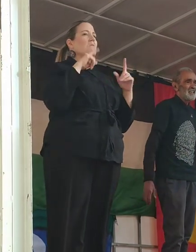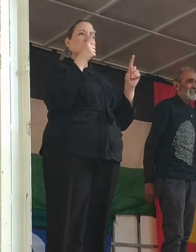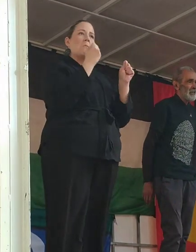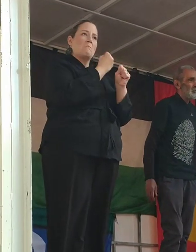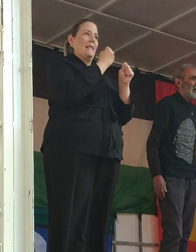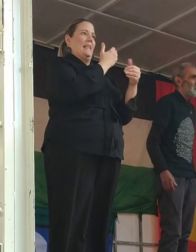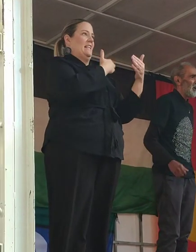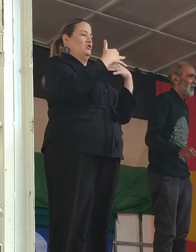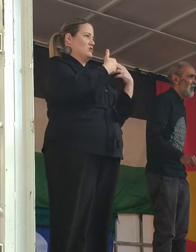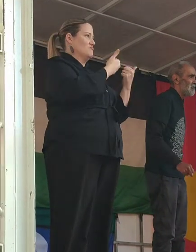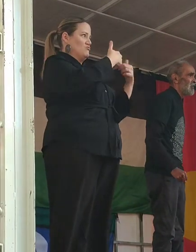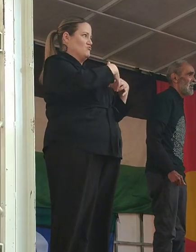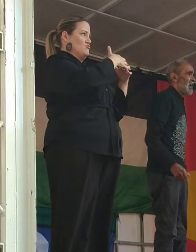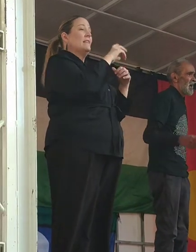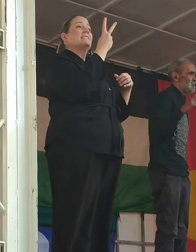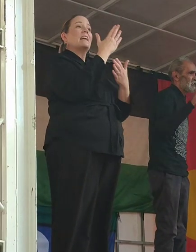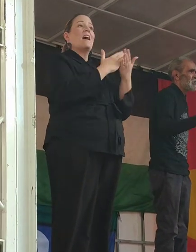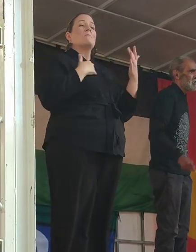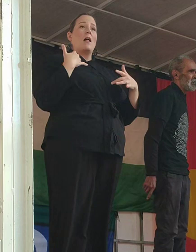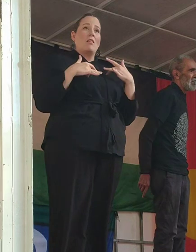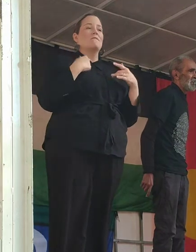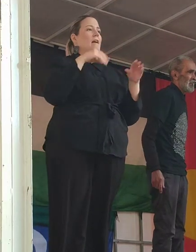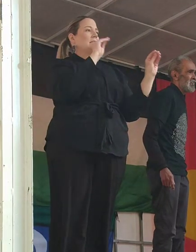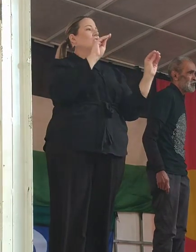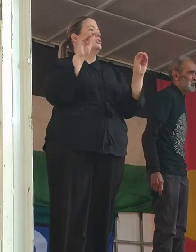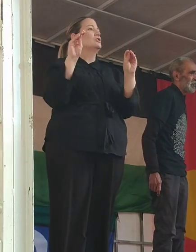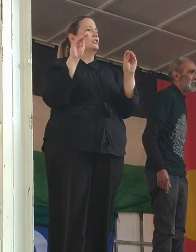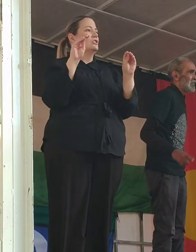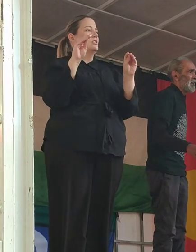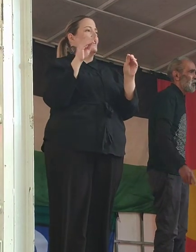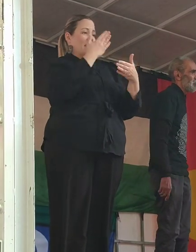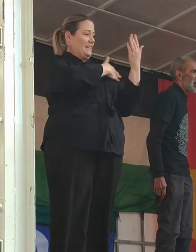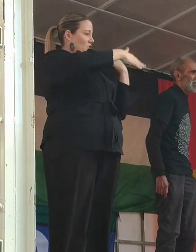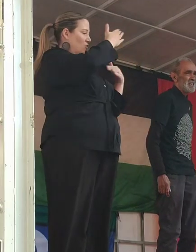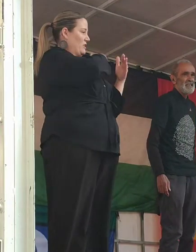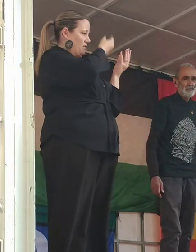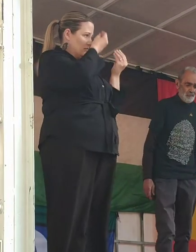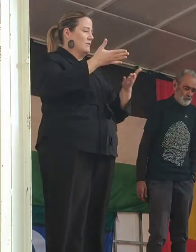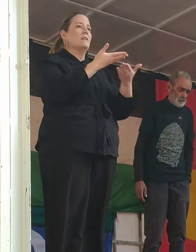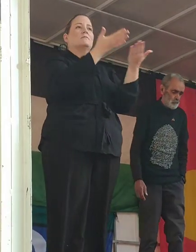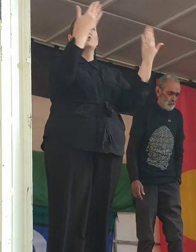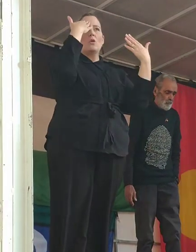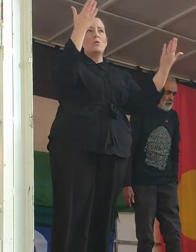the second part of my life, I'm teaching the history that we know.